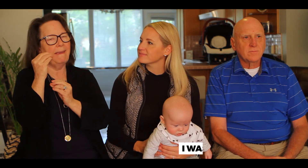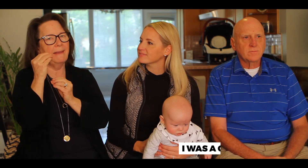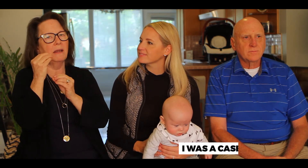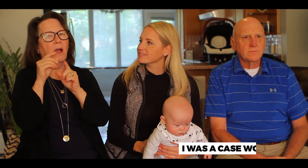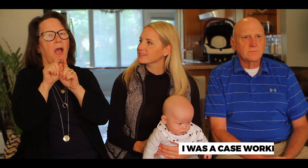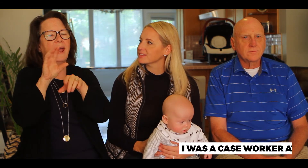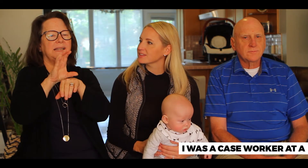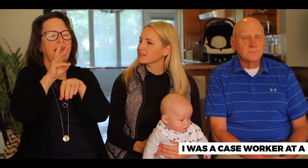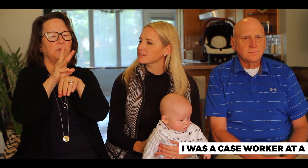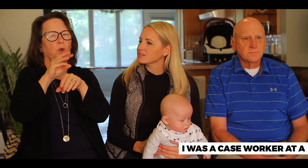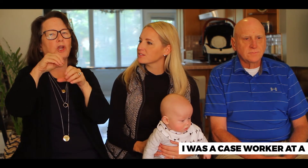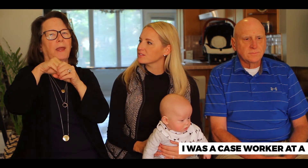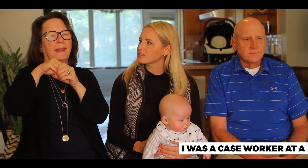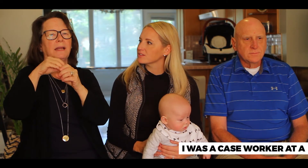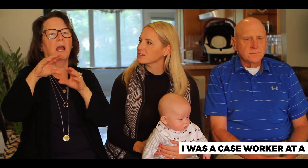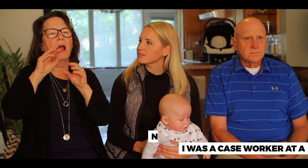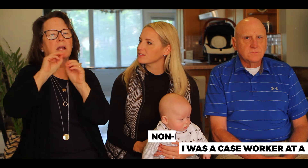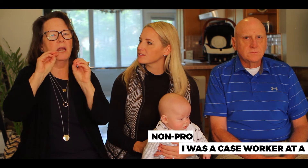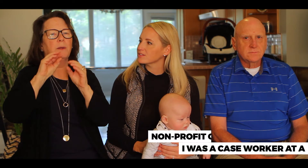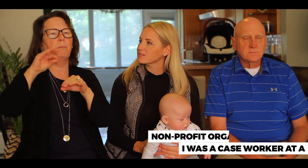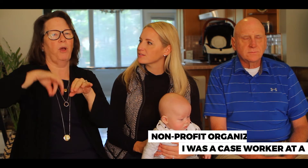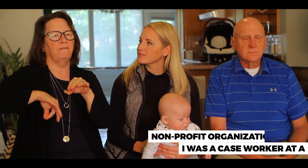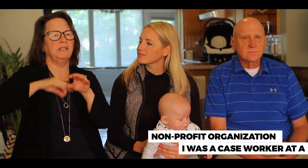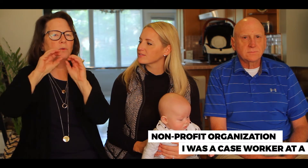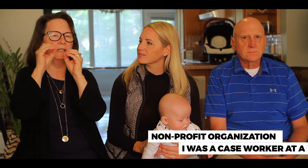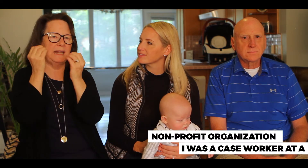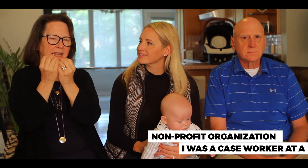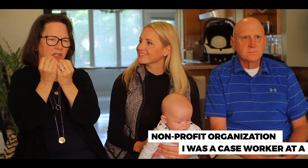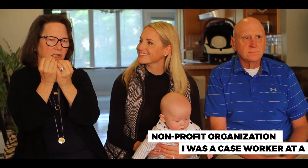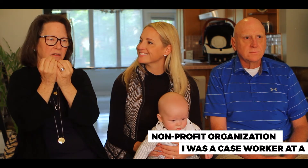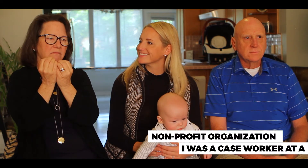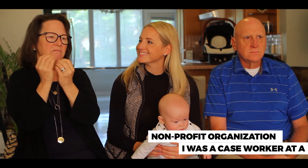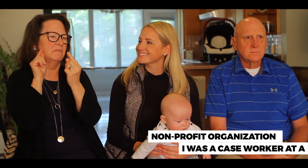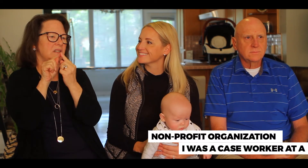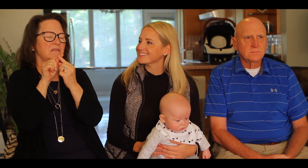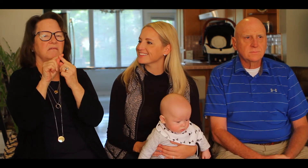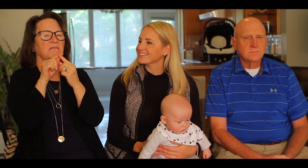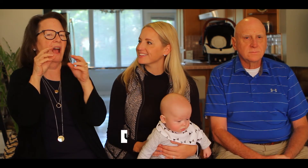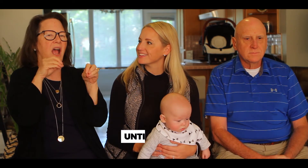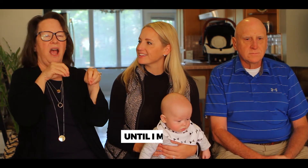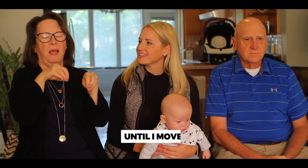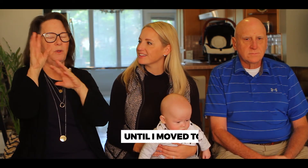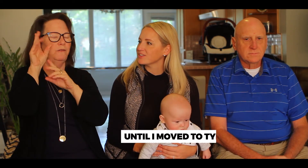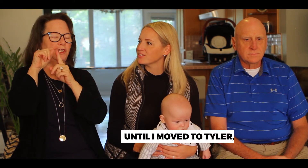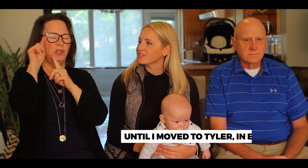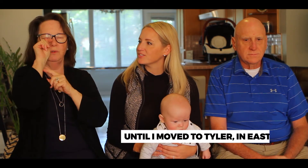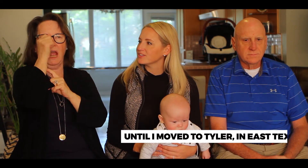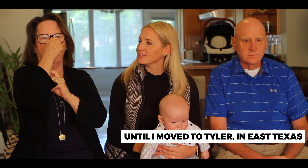And I had changed my mind over doing And I got up to where I did my and